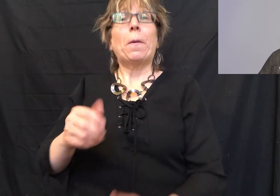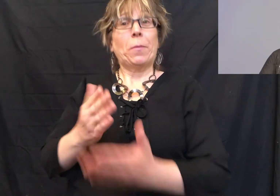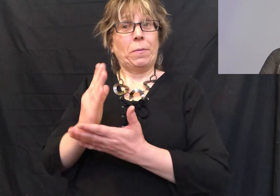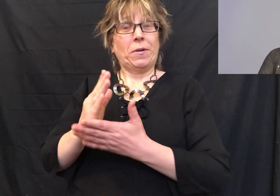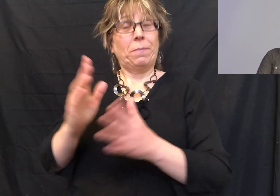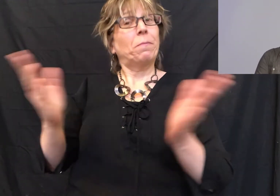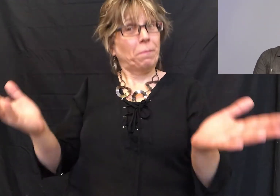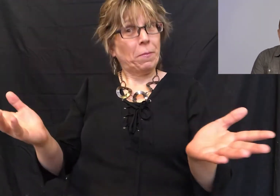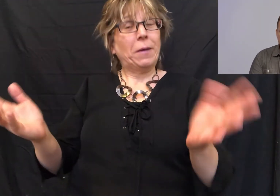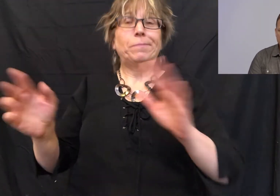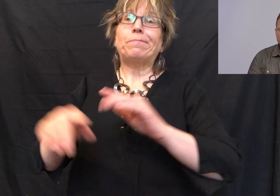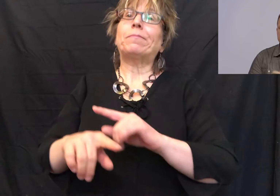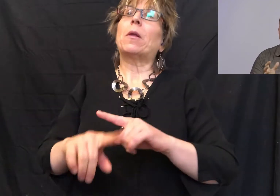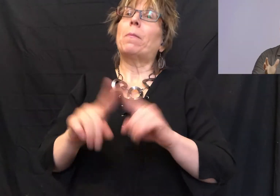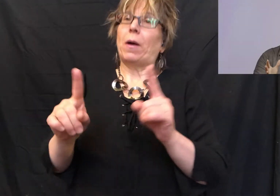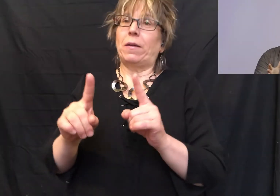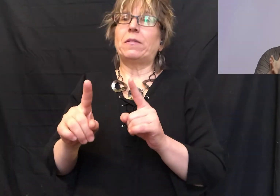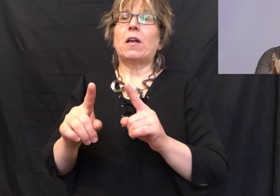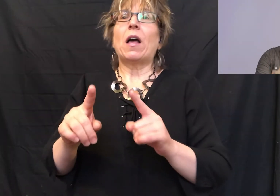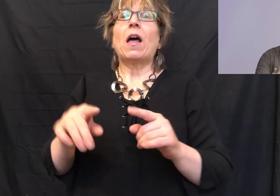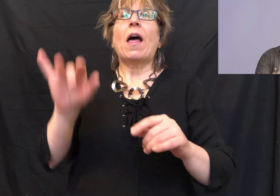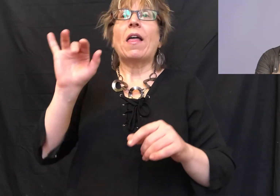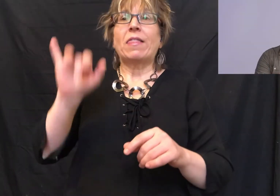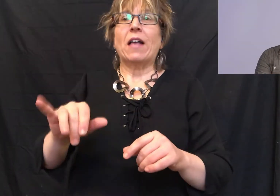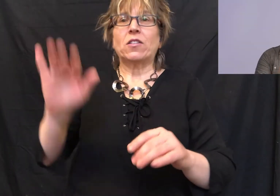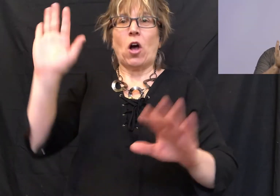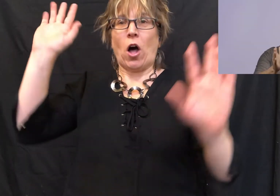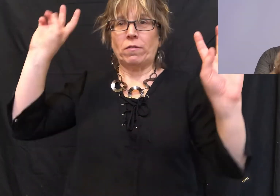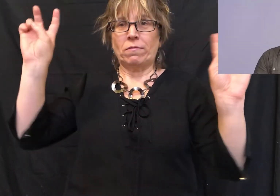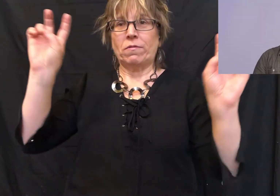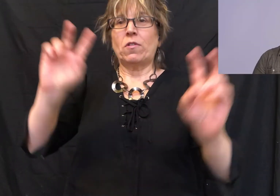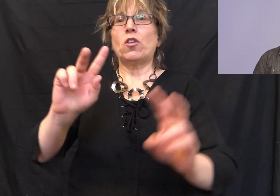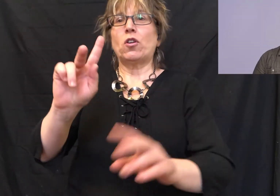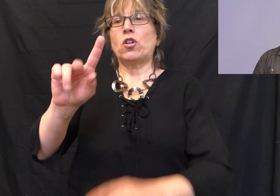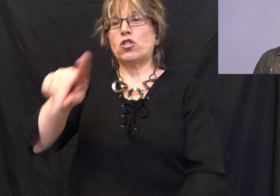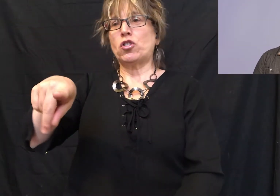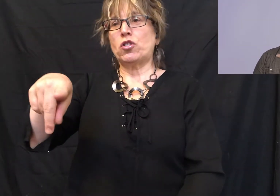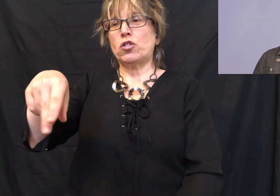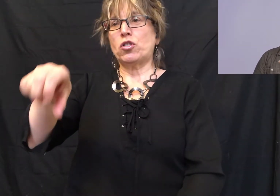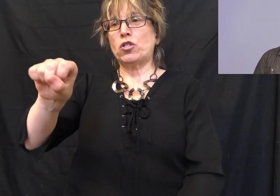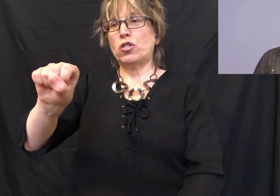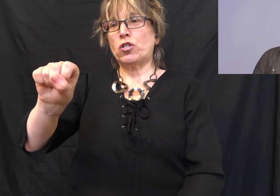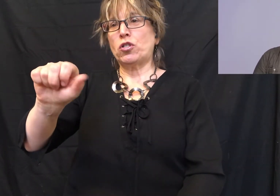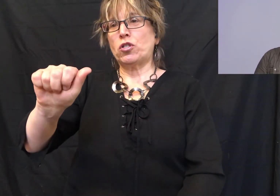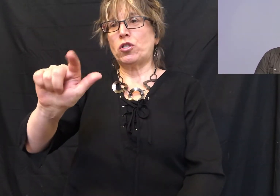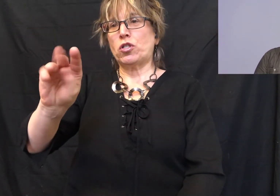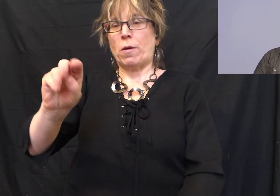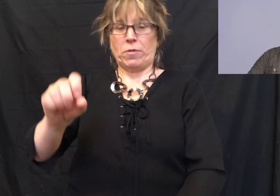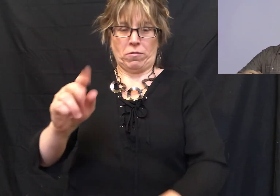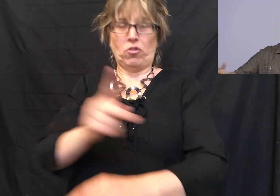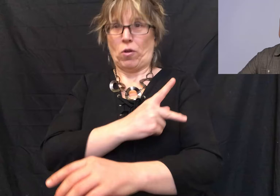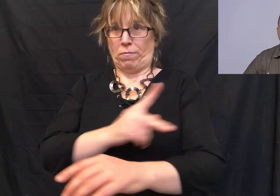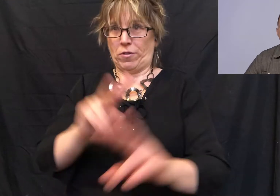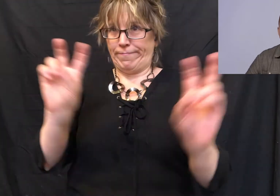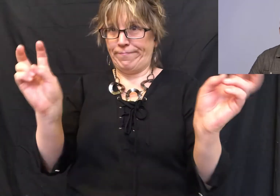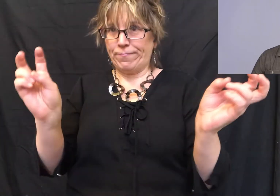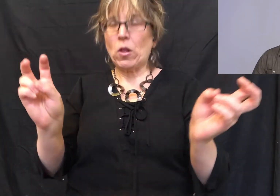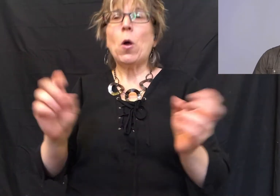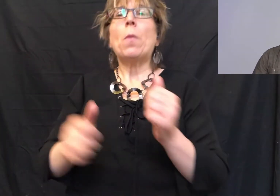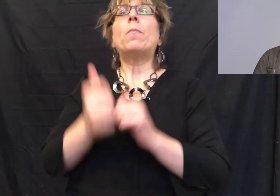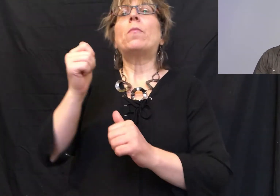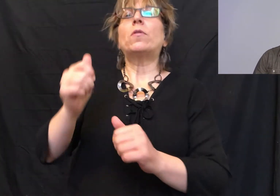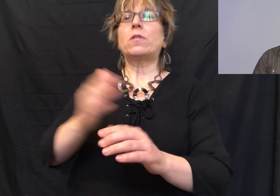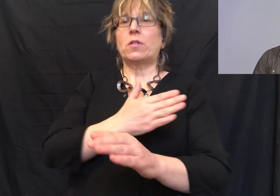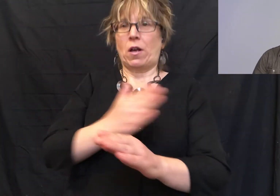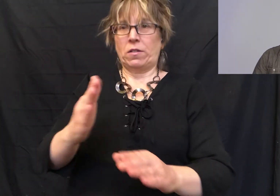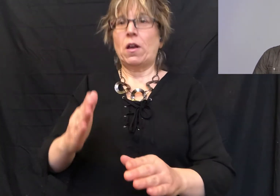I probably doubted that he did. These are called Psalms. In the middle of your Bible, you'll find Psalms, the book of Psalms. Most of the Psalms are